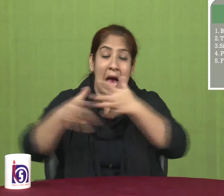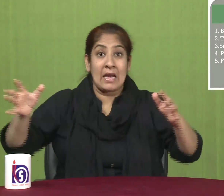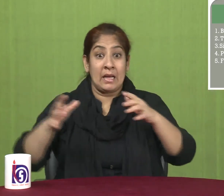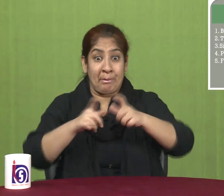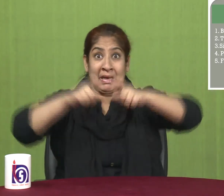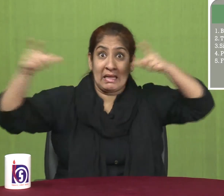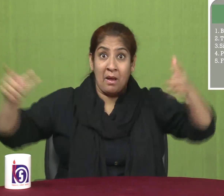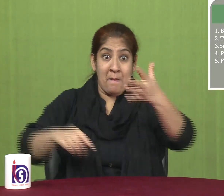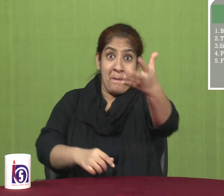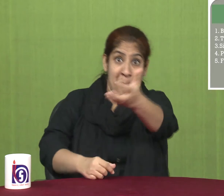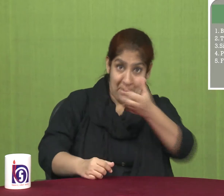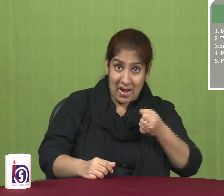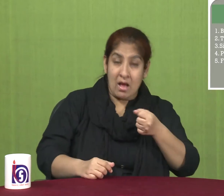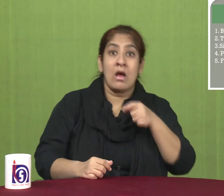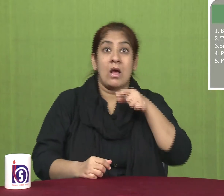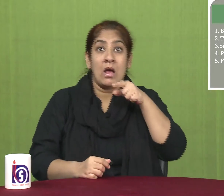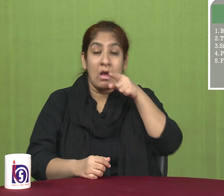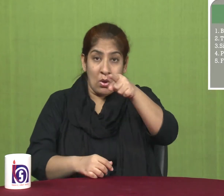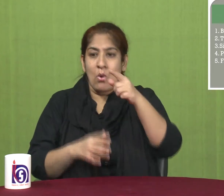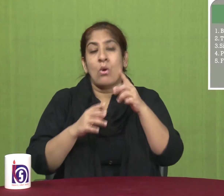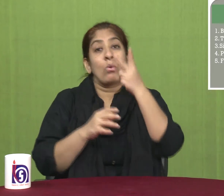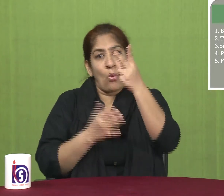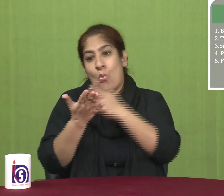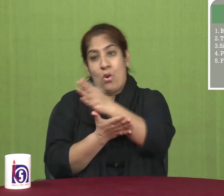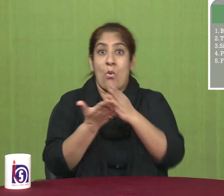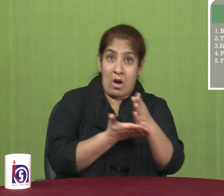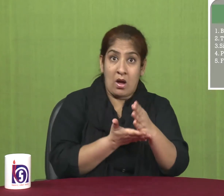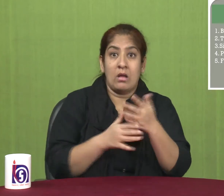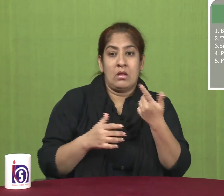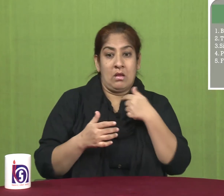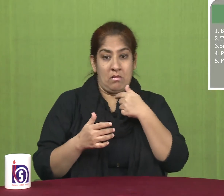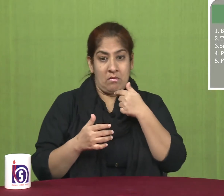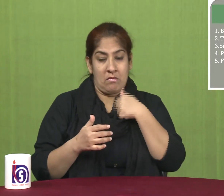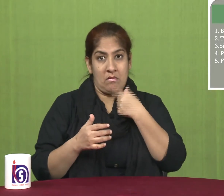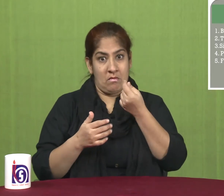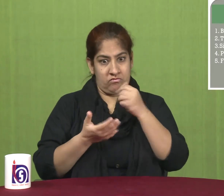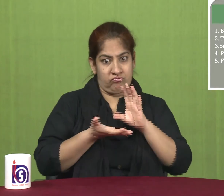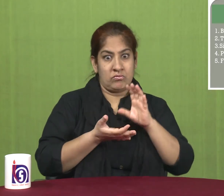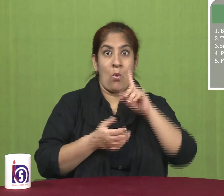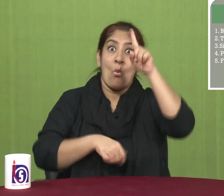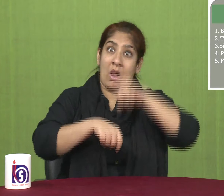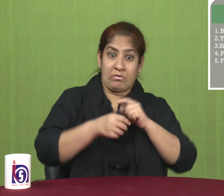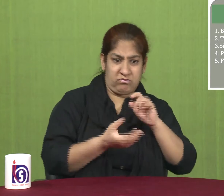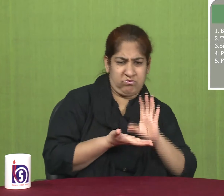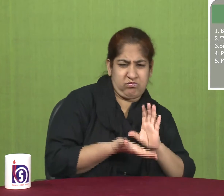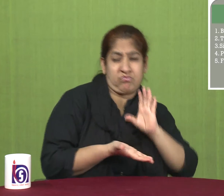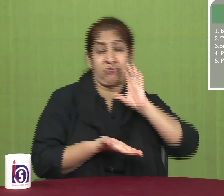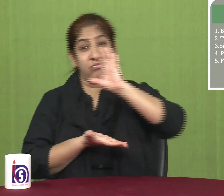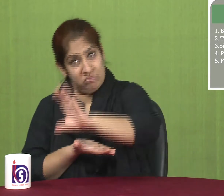Let's understand it in two ways. It's a kind of one-time investment. If you have, you should have enough of capital,